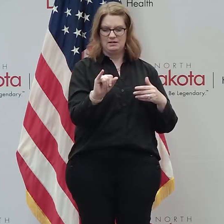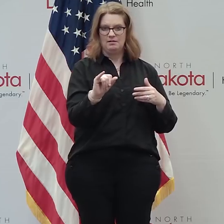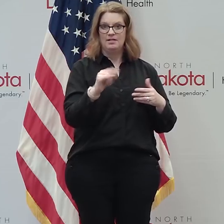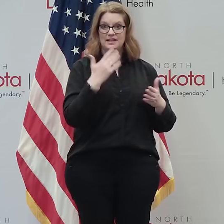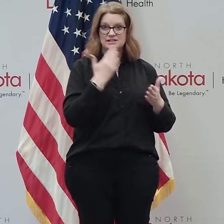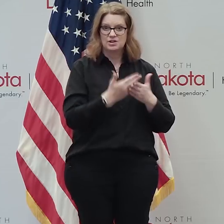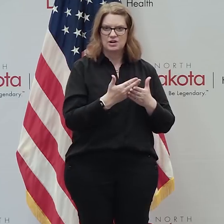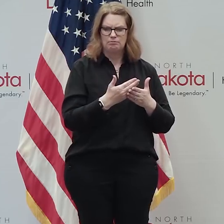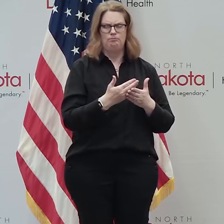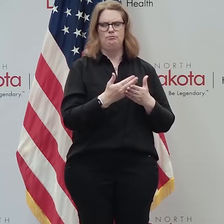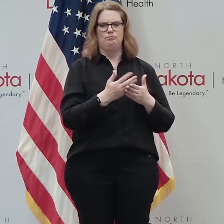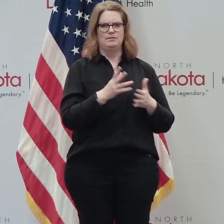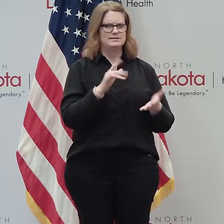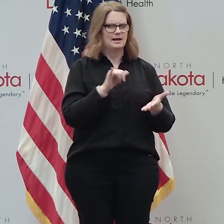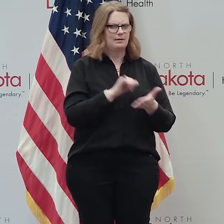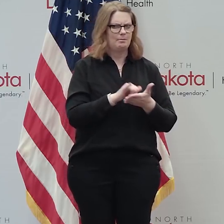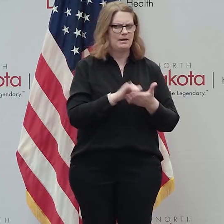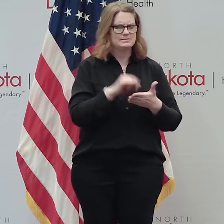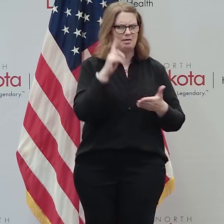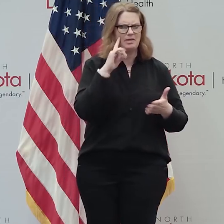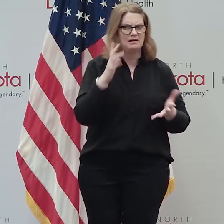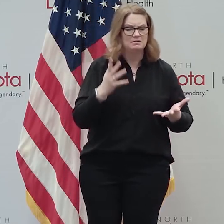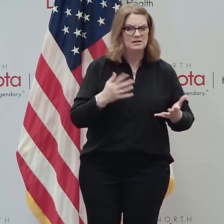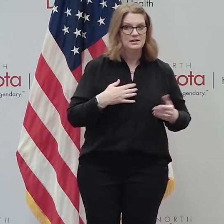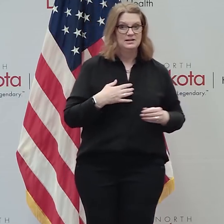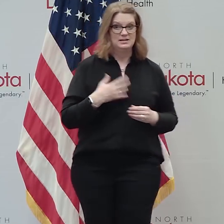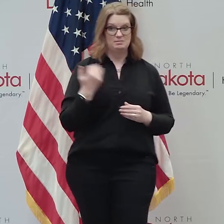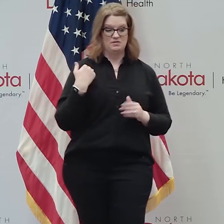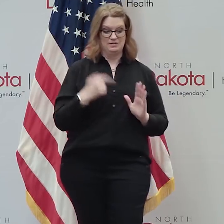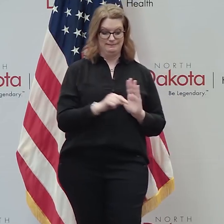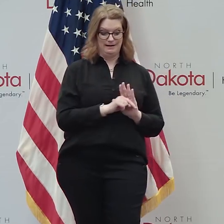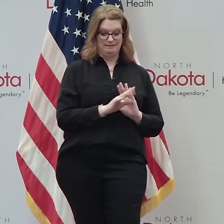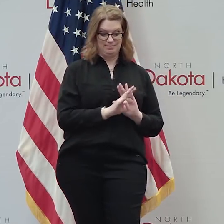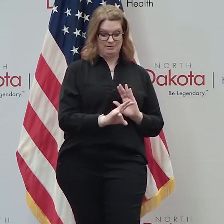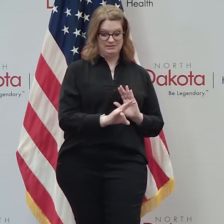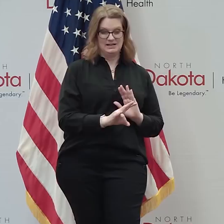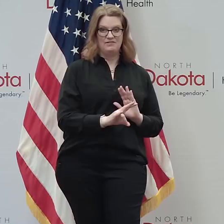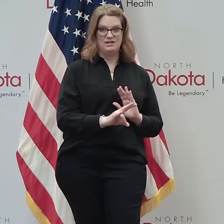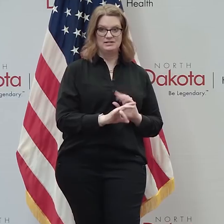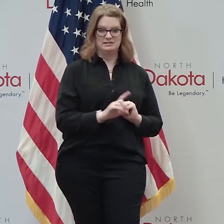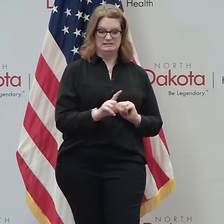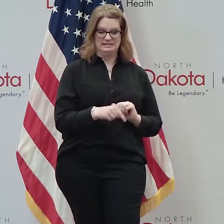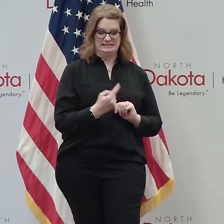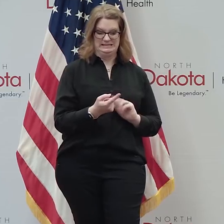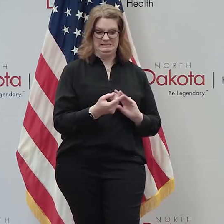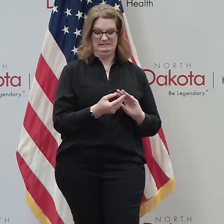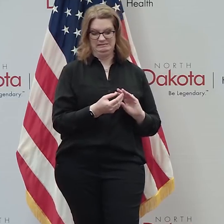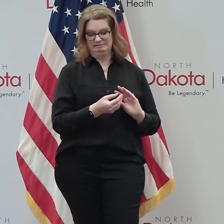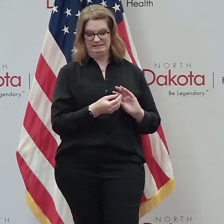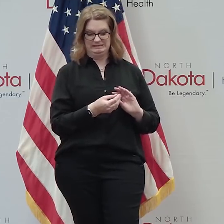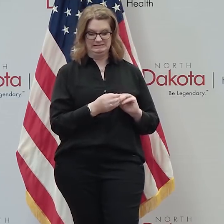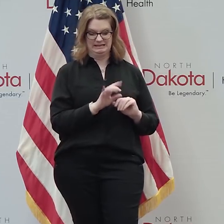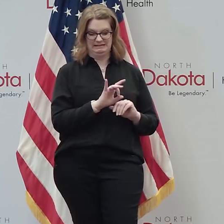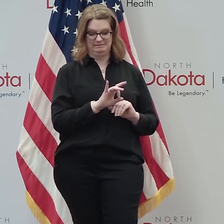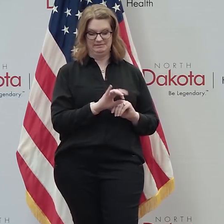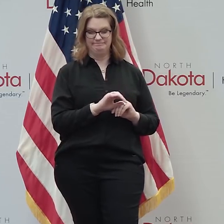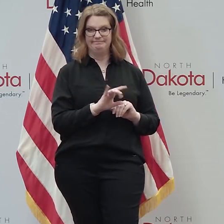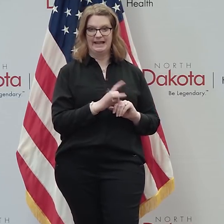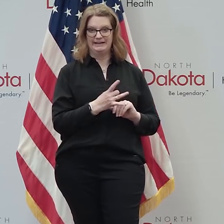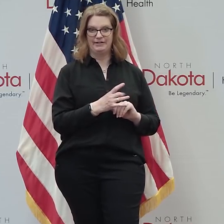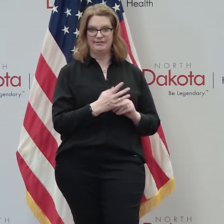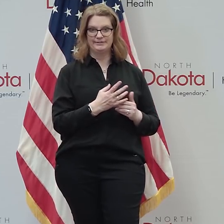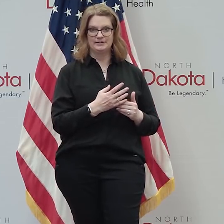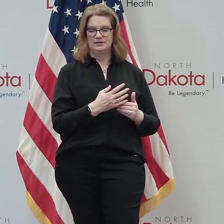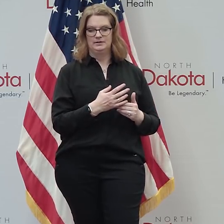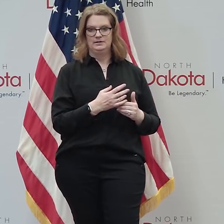of an impossible thought, but when you're coming from negative 37 and coming from single digits, it looked pretty good to be at that